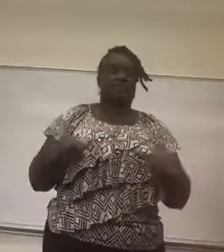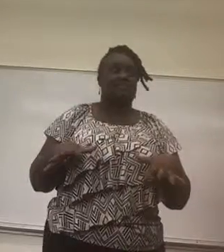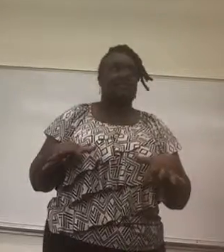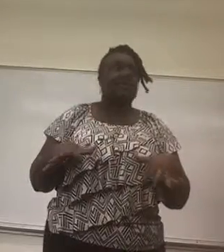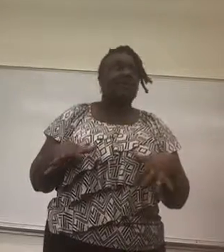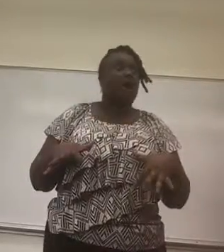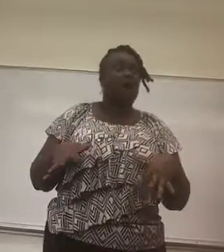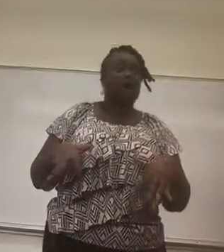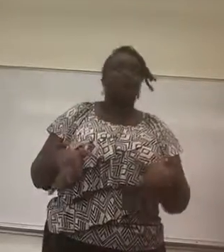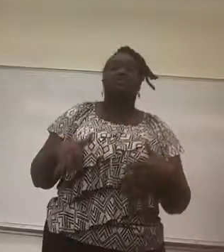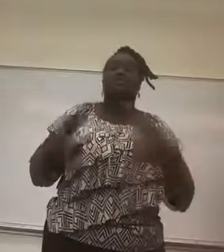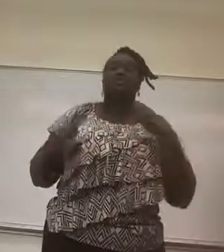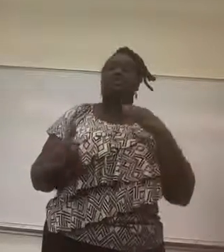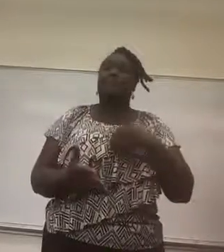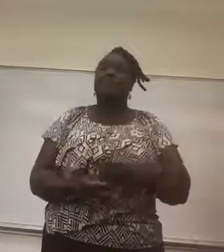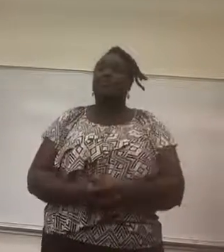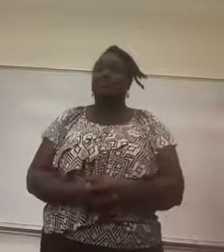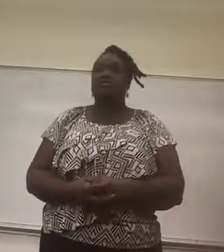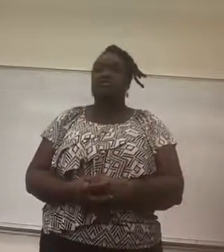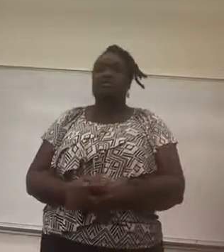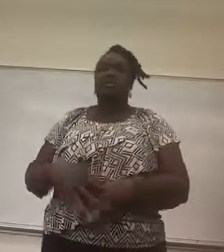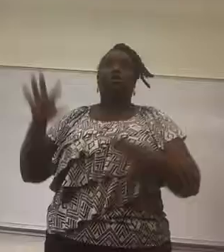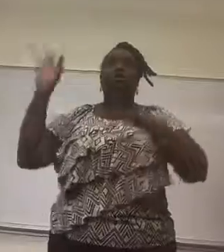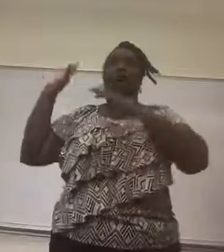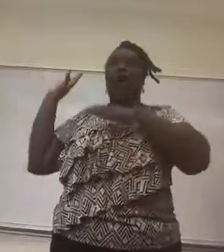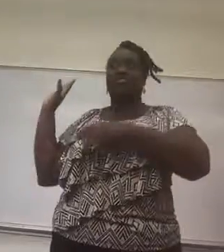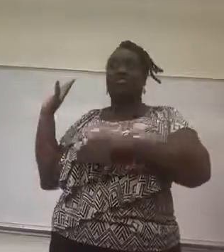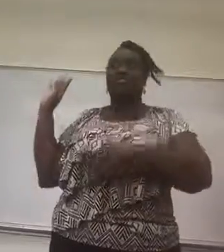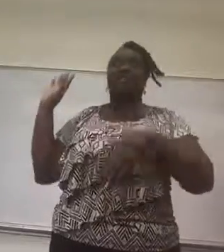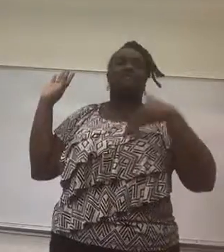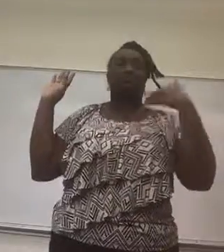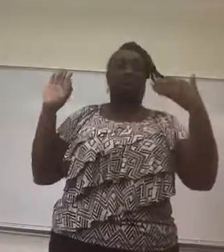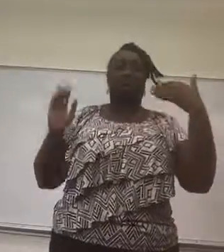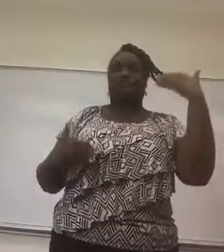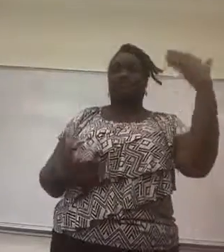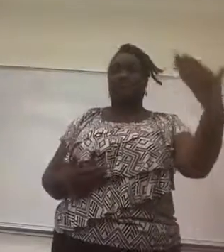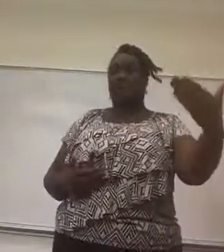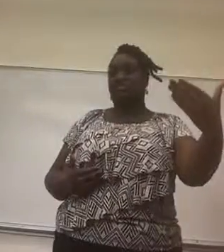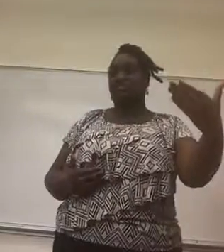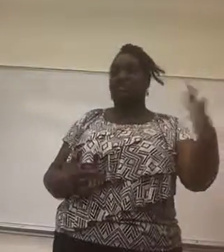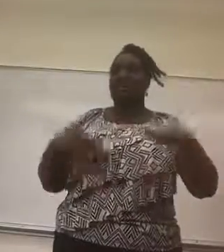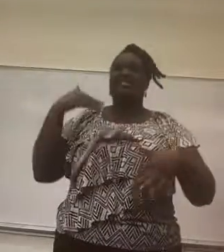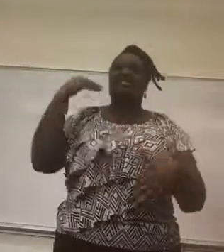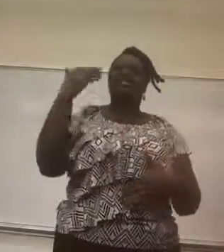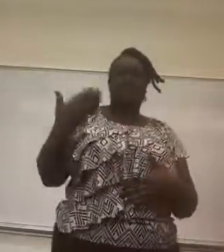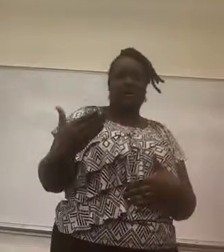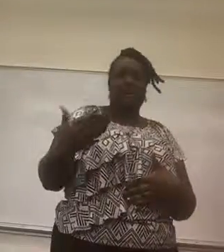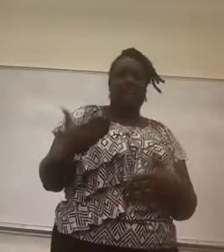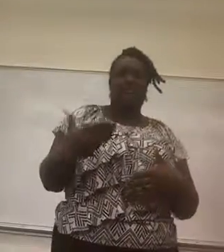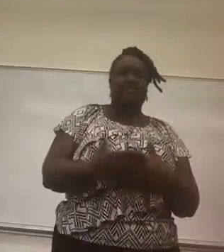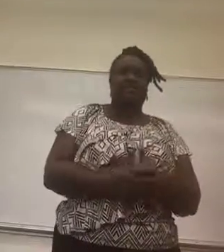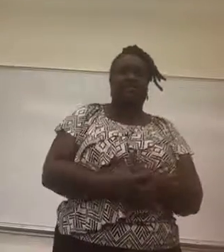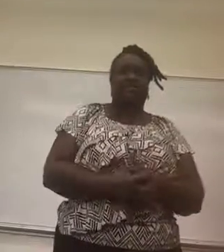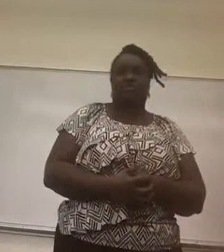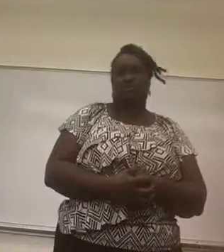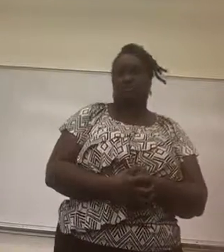ASL. All right, so I'll give you a couple of minutes to do it. Watch me, I'll give you time to first watch it. Then think about how you want to set it up with your